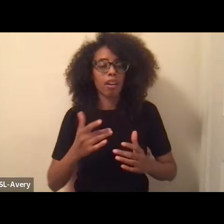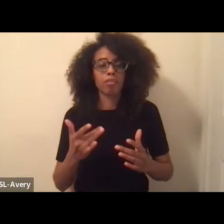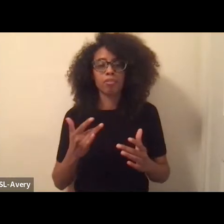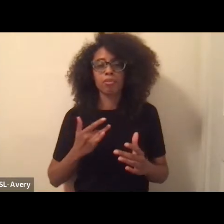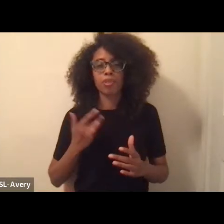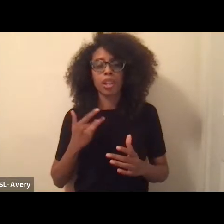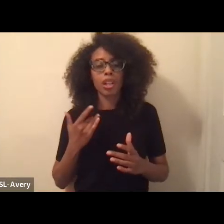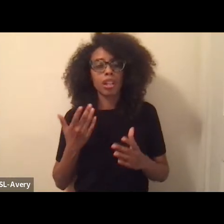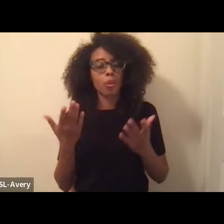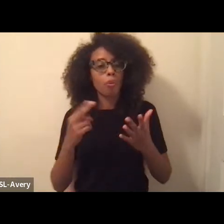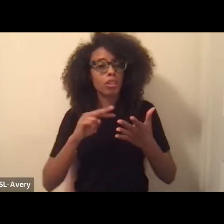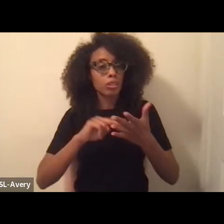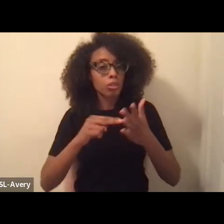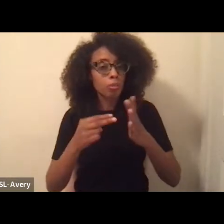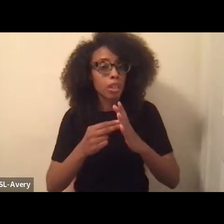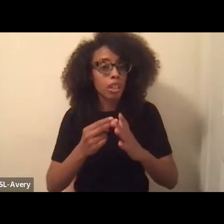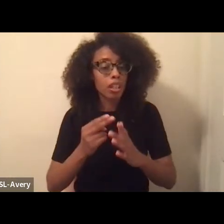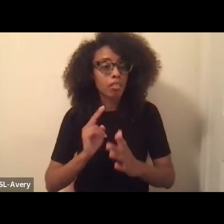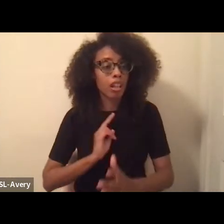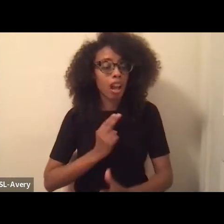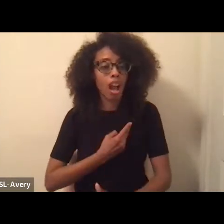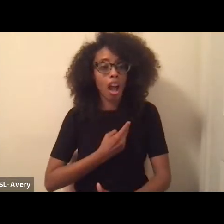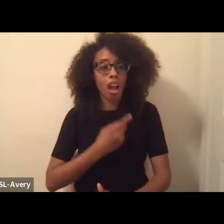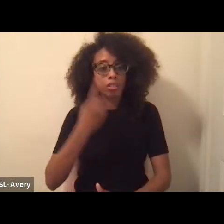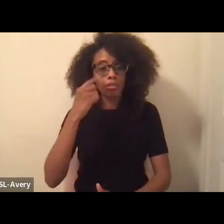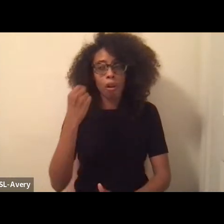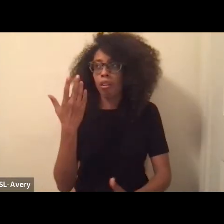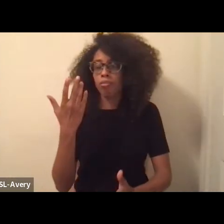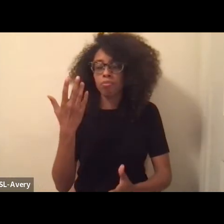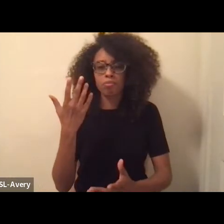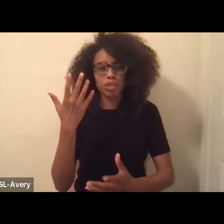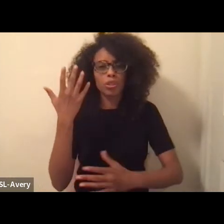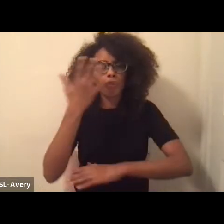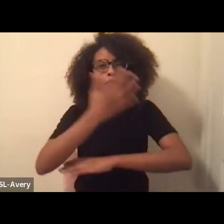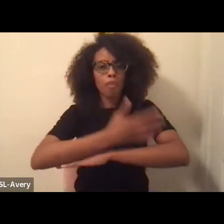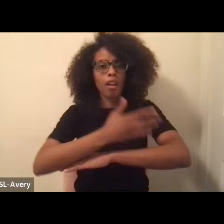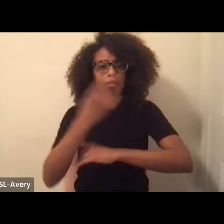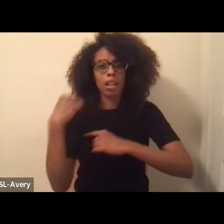the last 5 days.